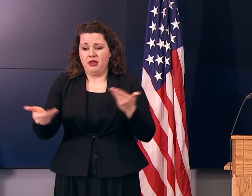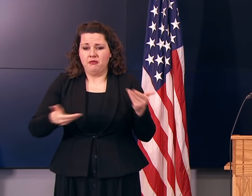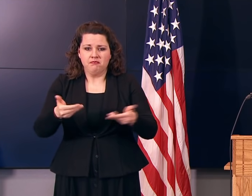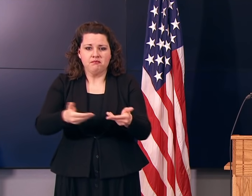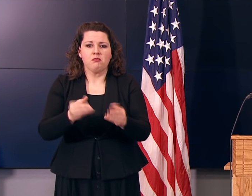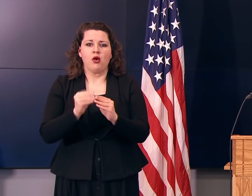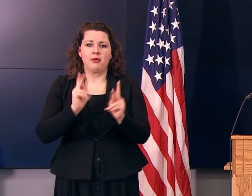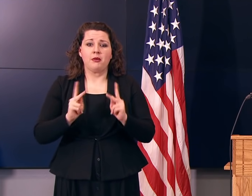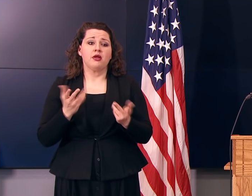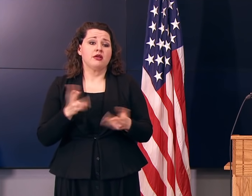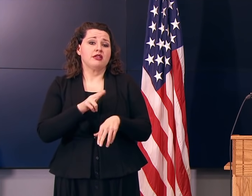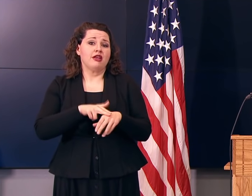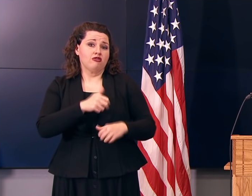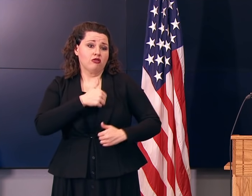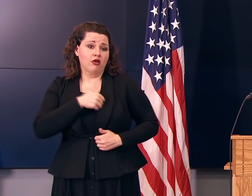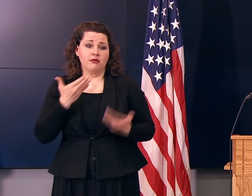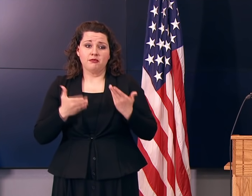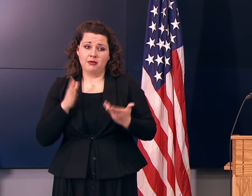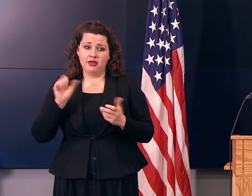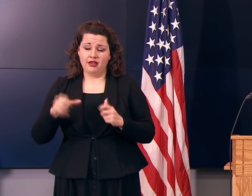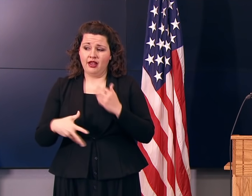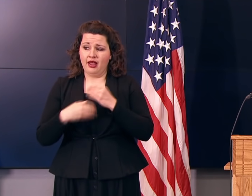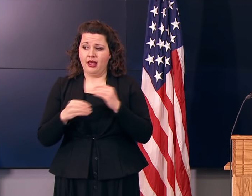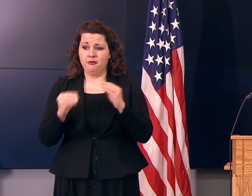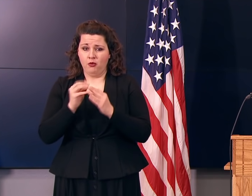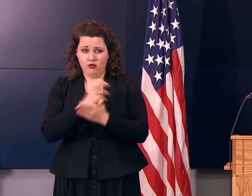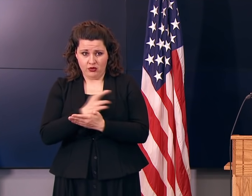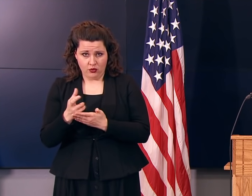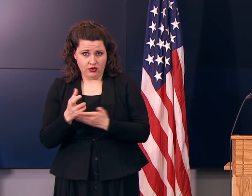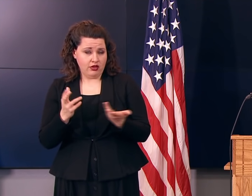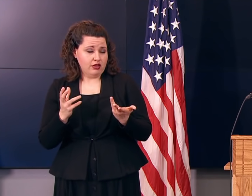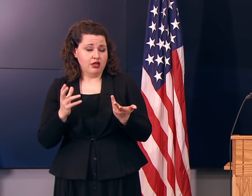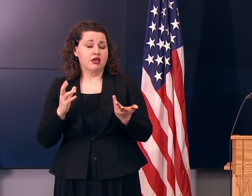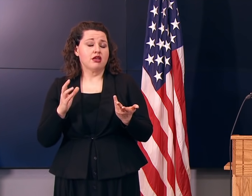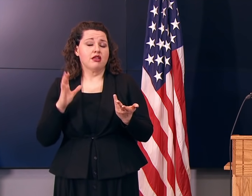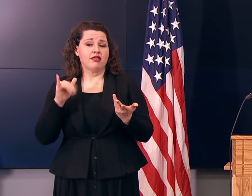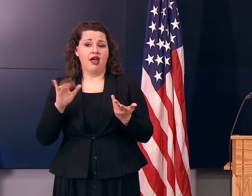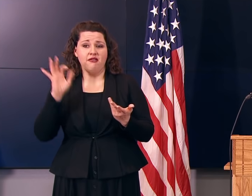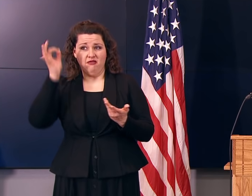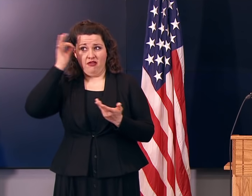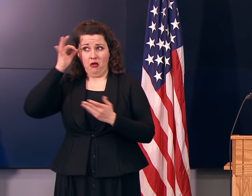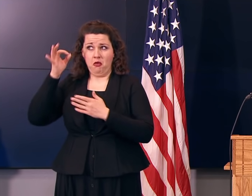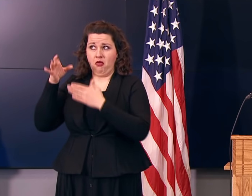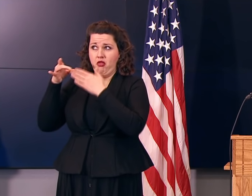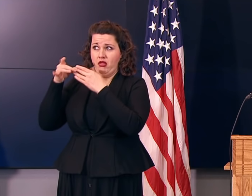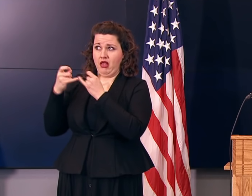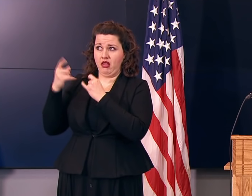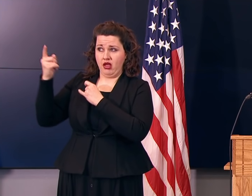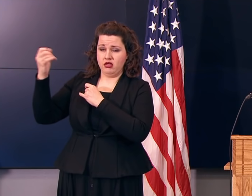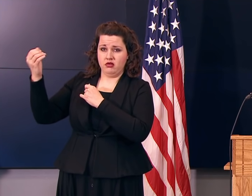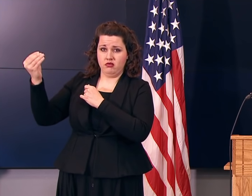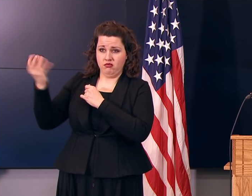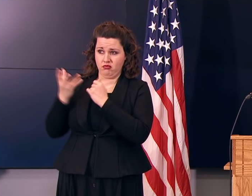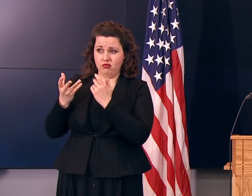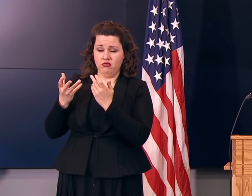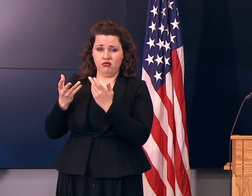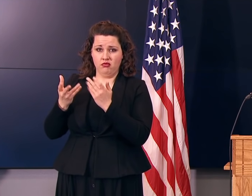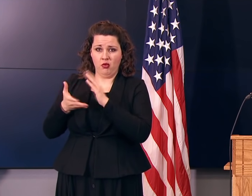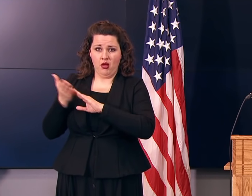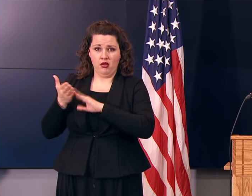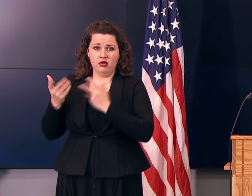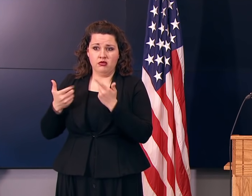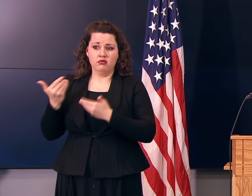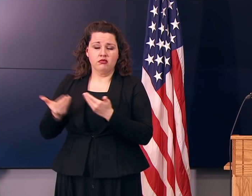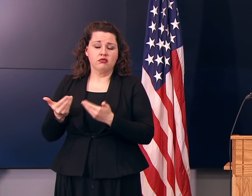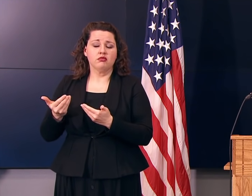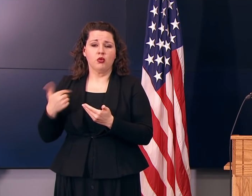the National Guard could bring on some additional resources with the title. The federal guidelines that we've been able to, that they're operating under now,